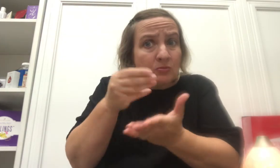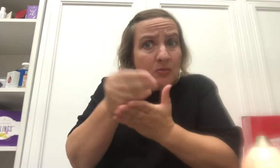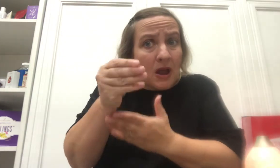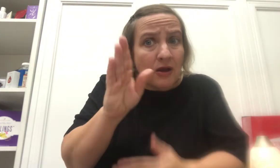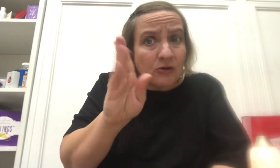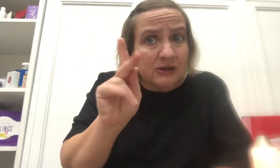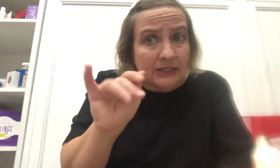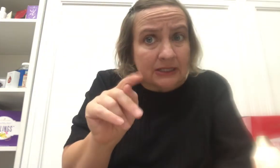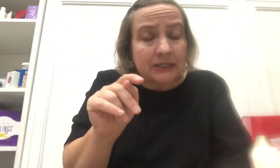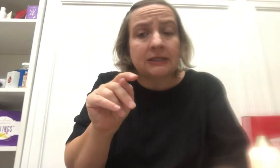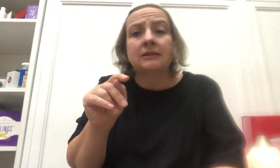person who helped you get your kit.